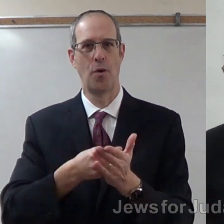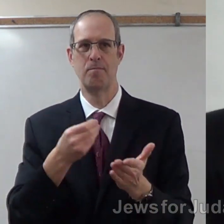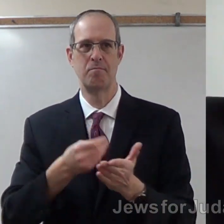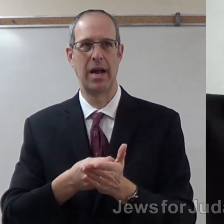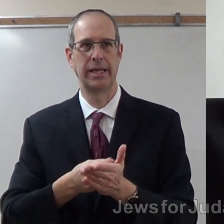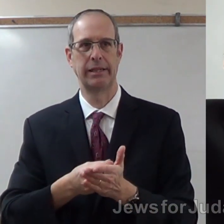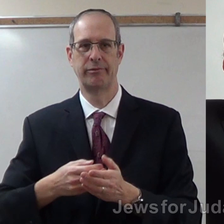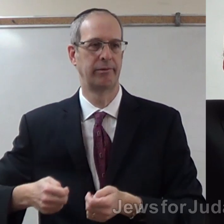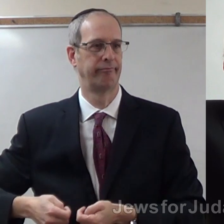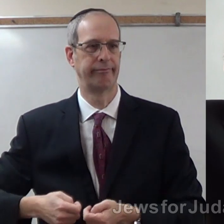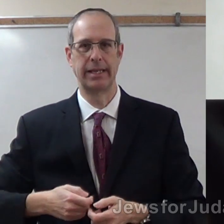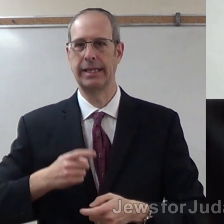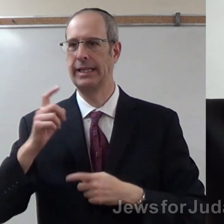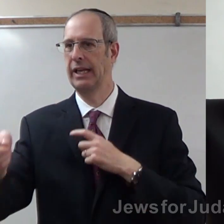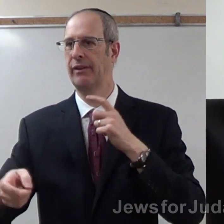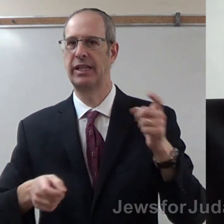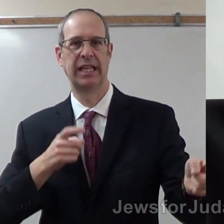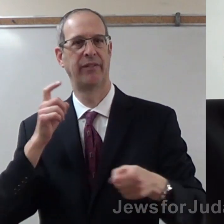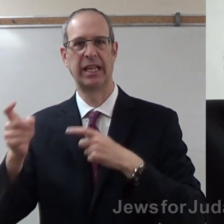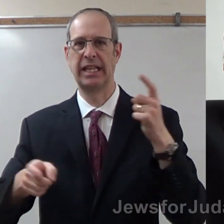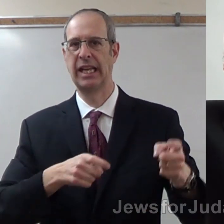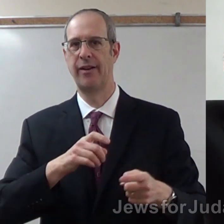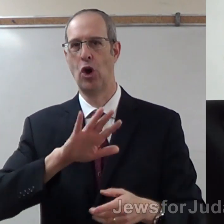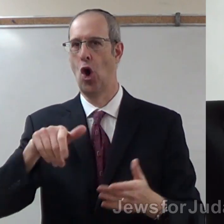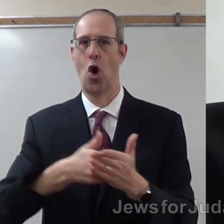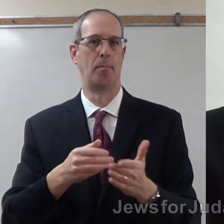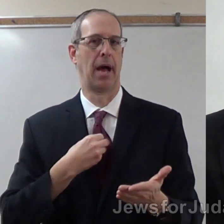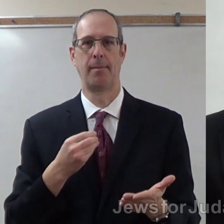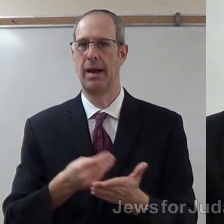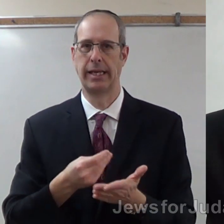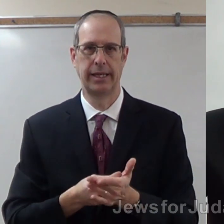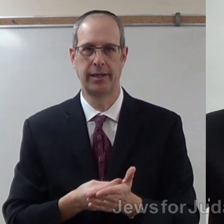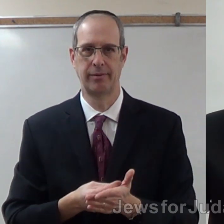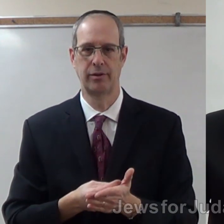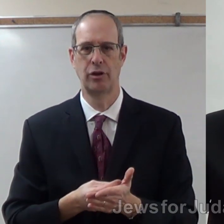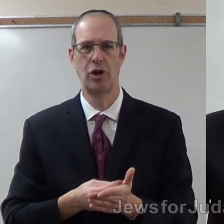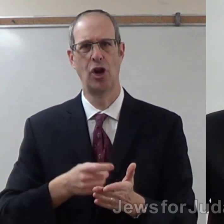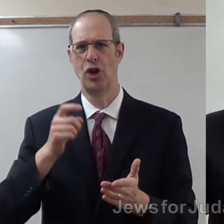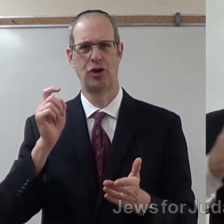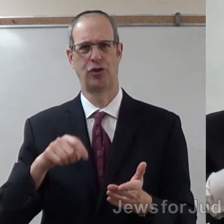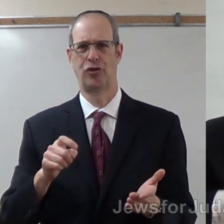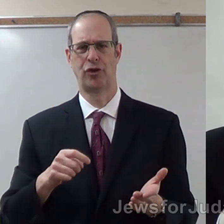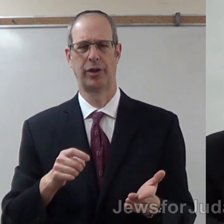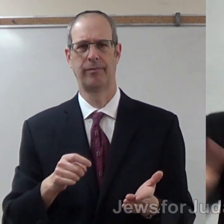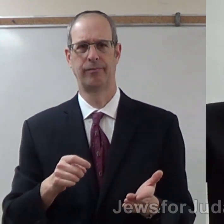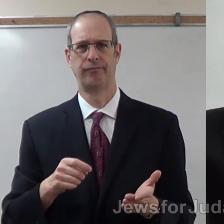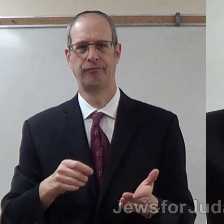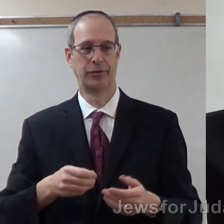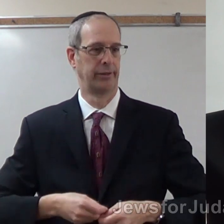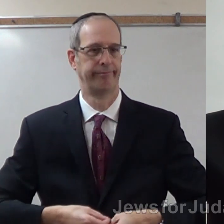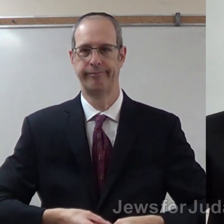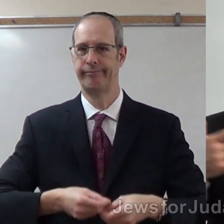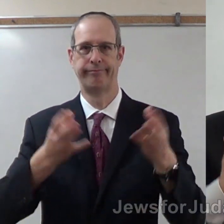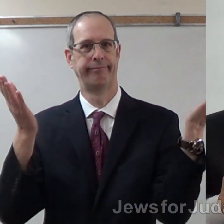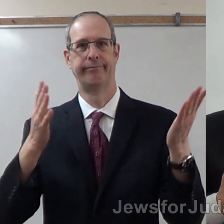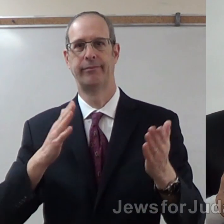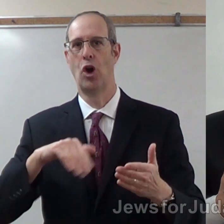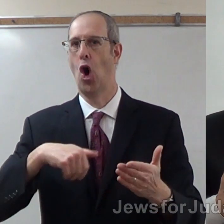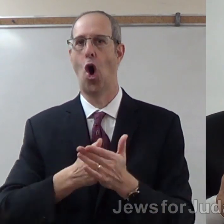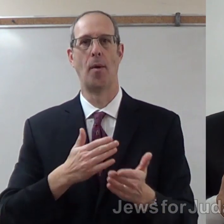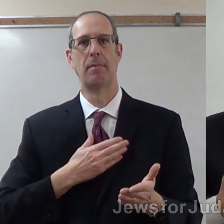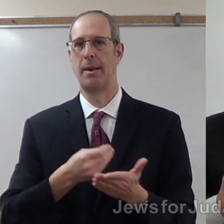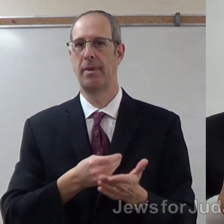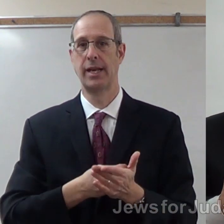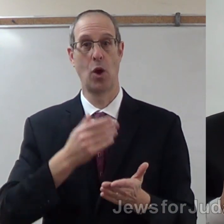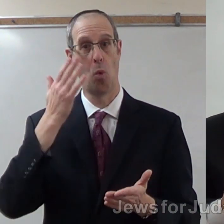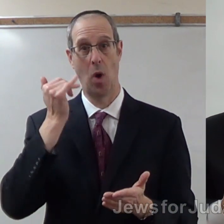away every penny that I have. I shouldn't be so generous that I give away everything, because now I'm going to